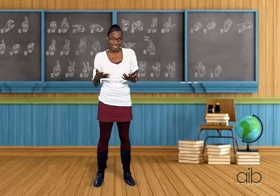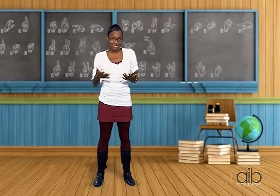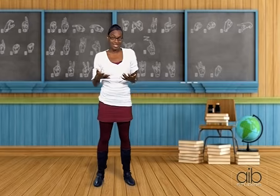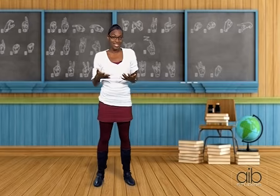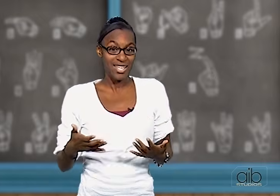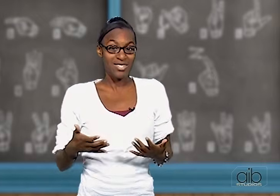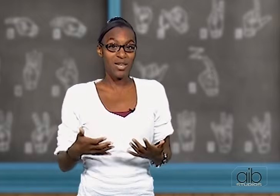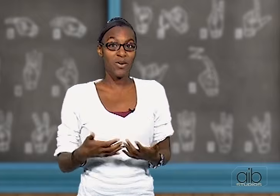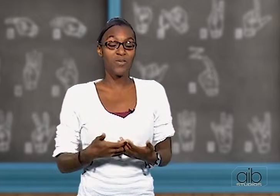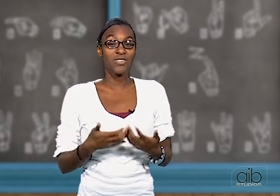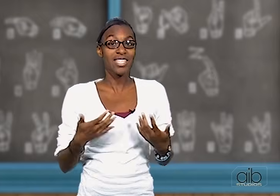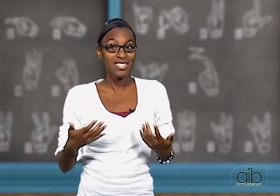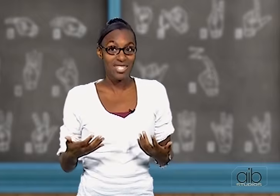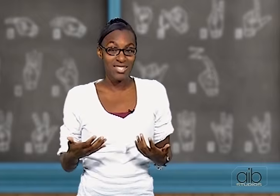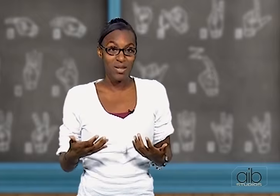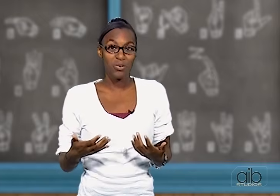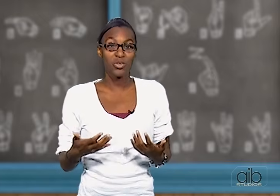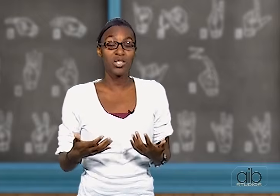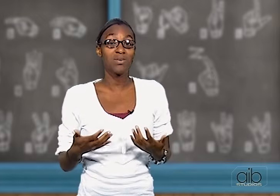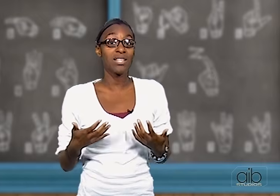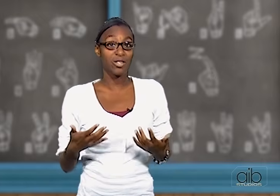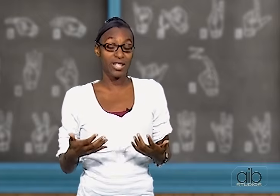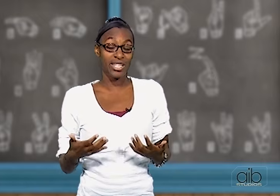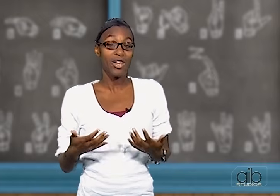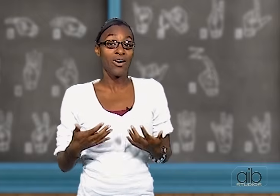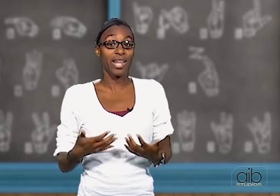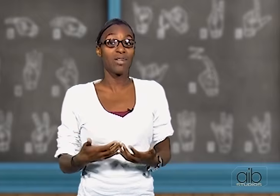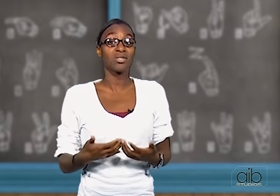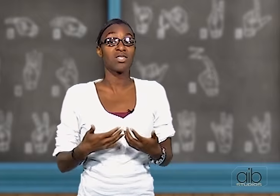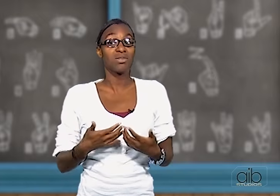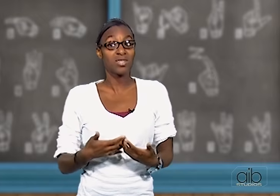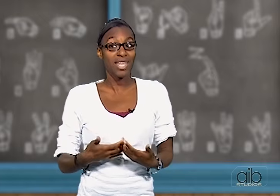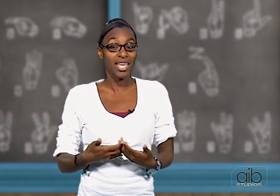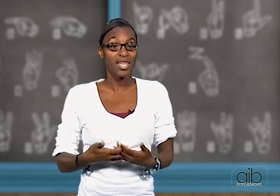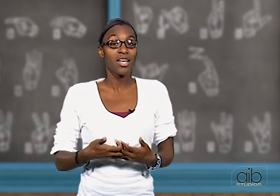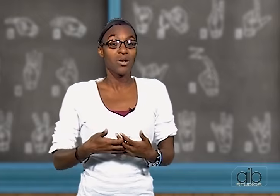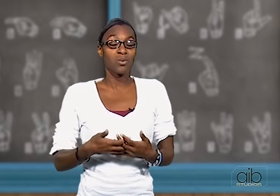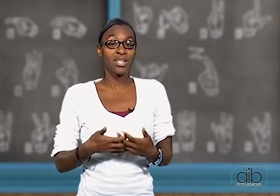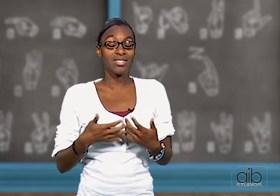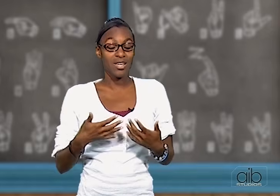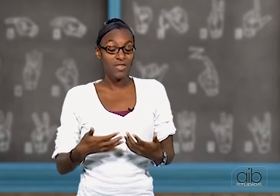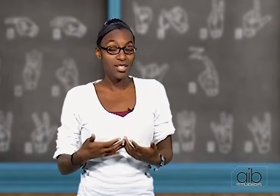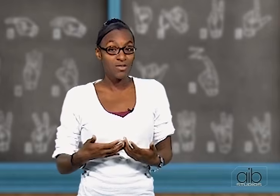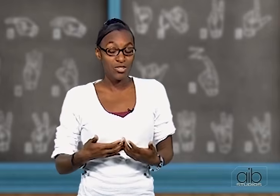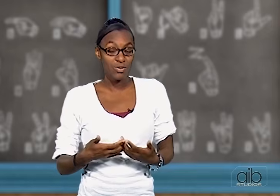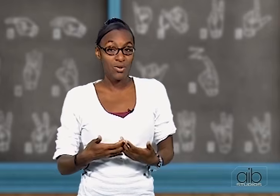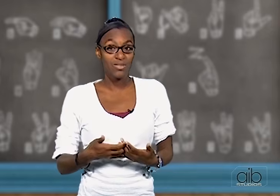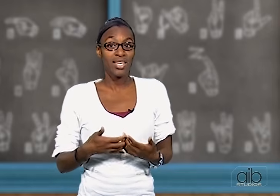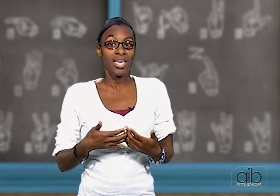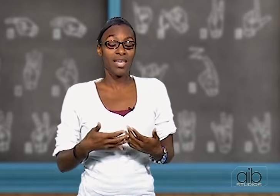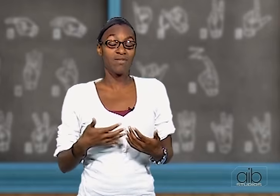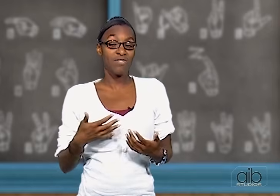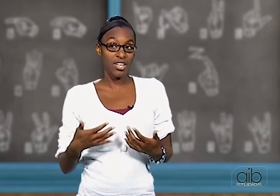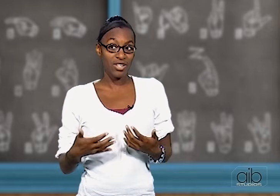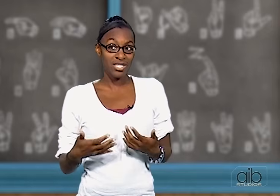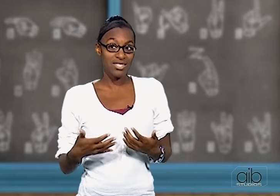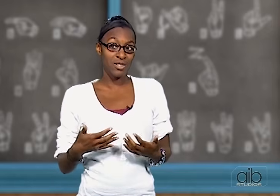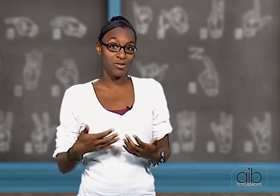season. So for this season, we're going to be learning on how to communicate with deaf individuals in various